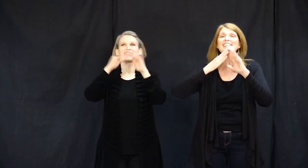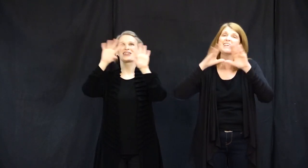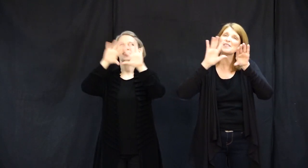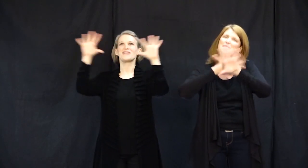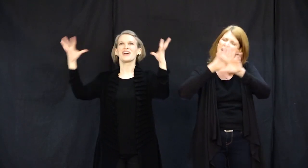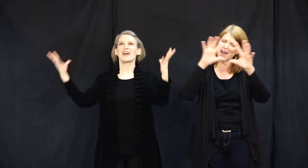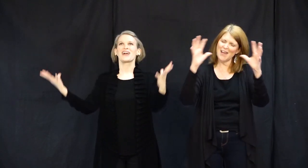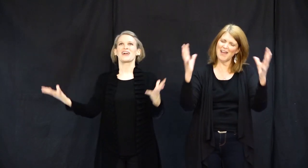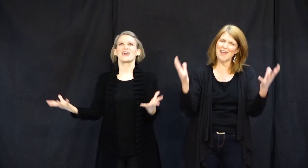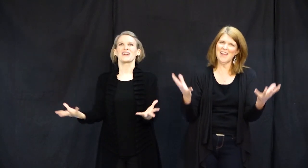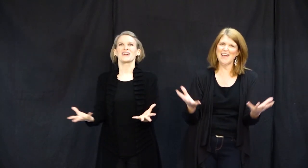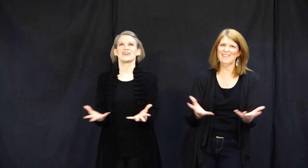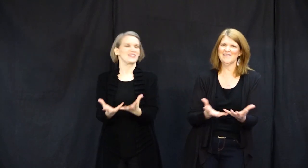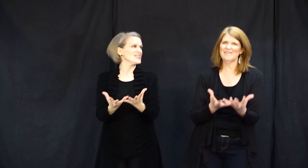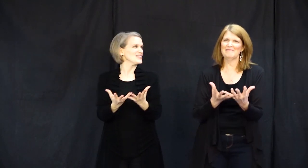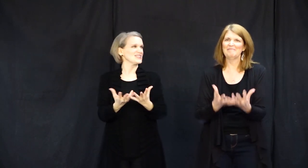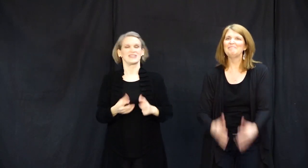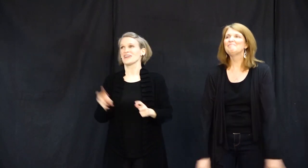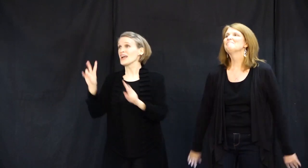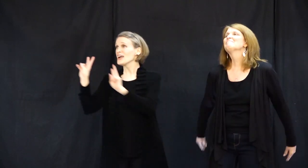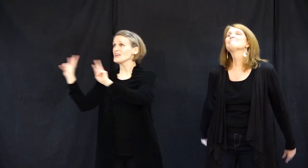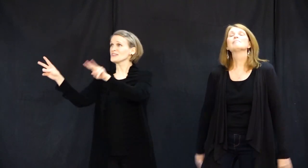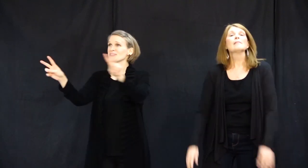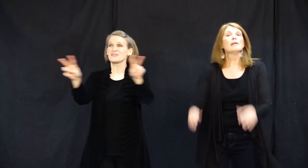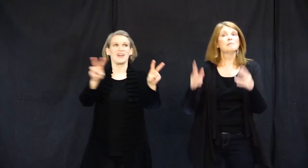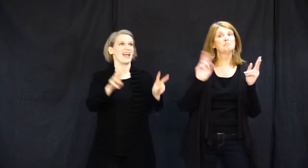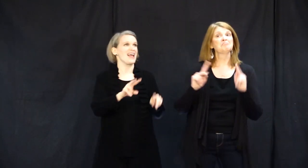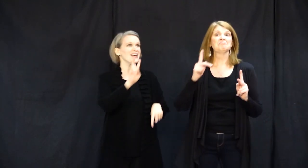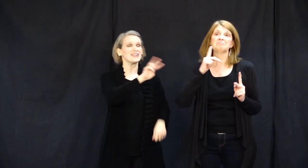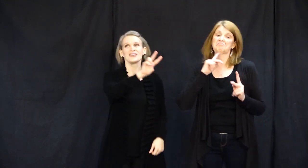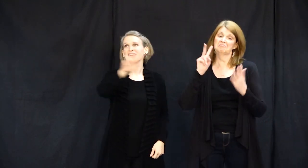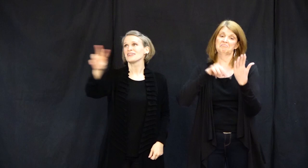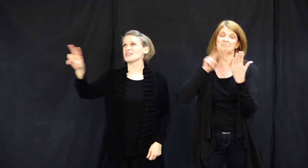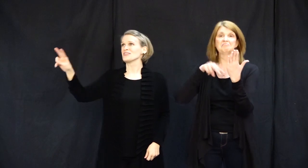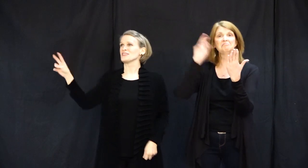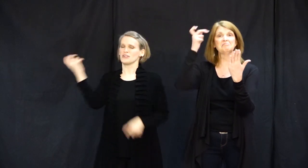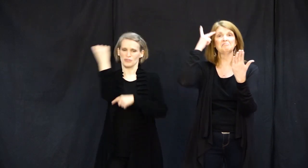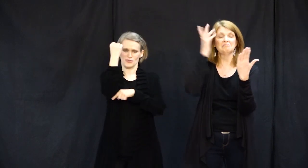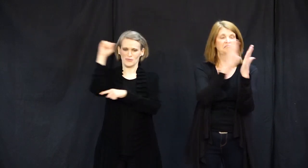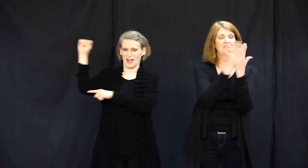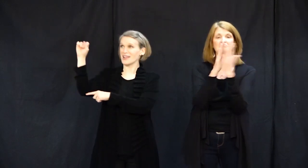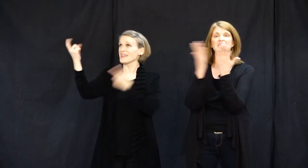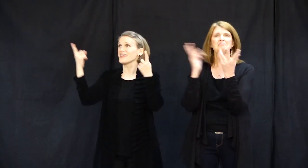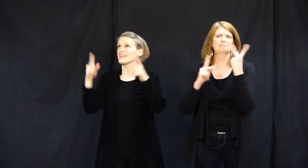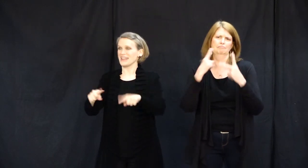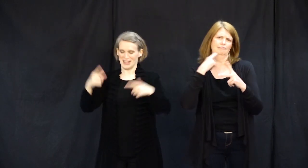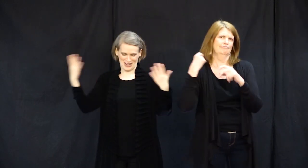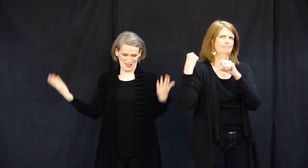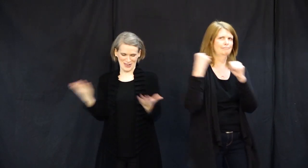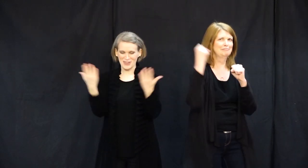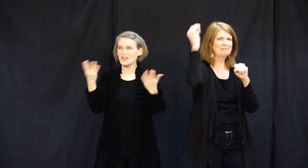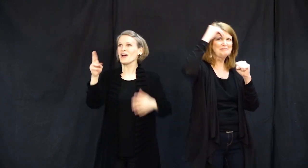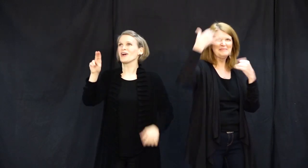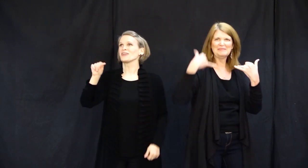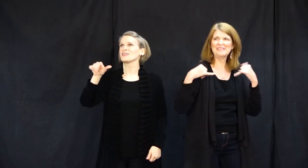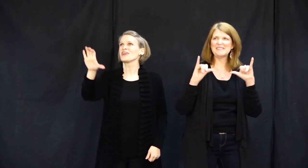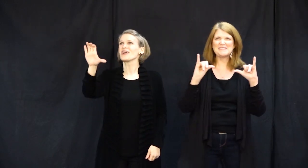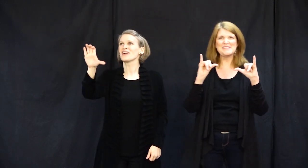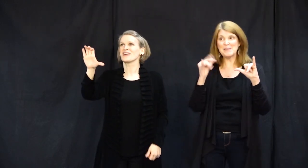in the world. 'Cause I'm the crown, so let's say that I'm a tenor, I'm saying, you want a revolution, I want